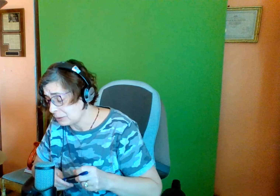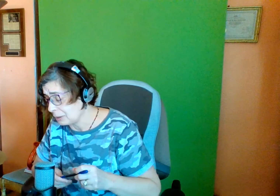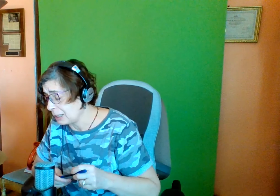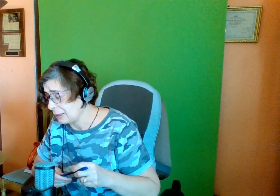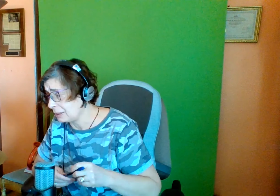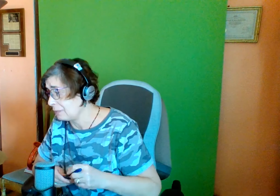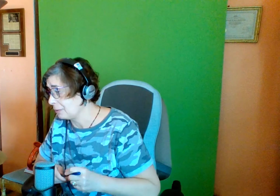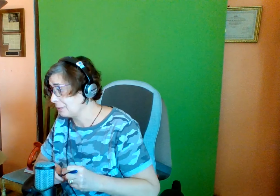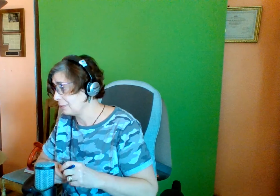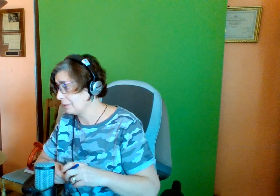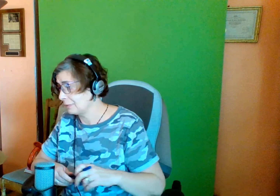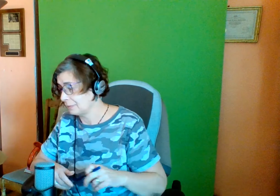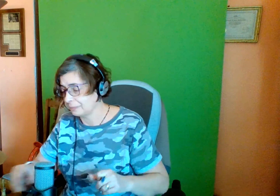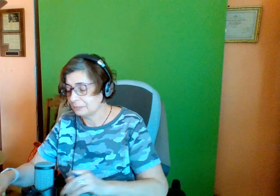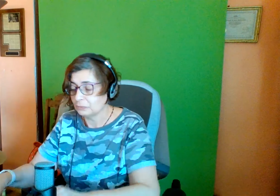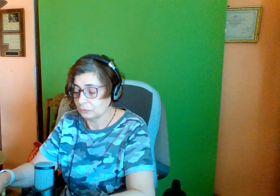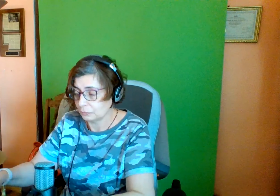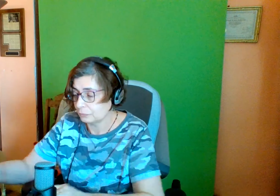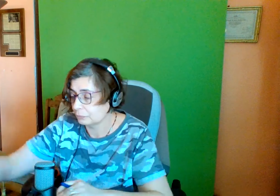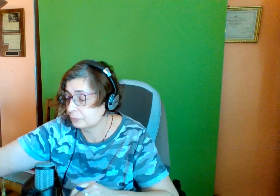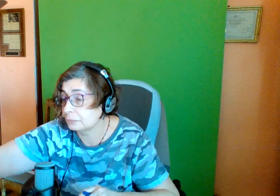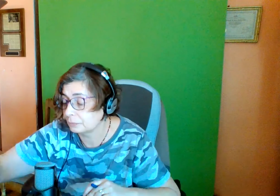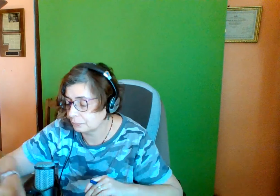un acceso equitativo.